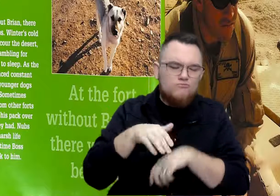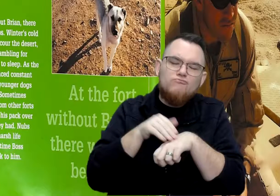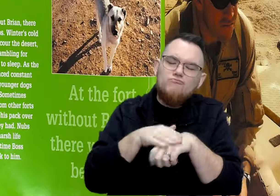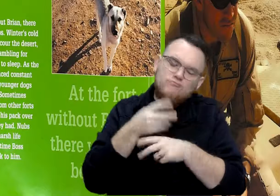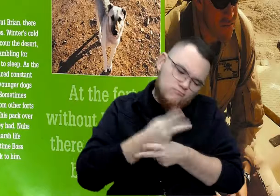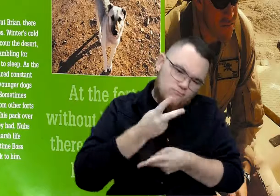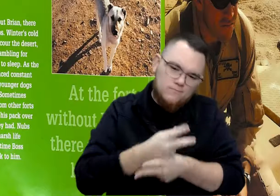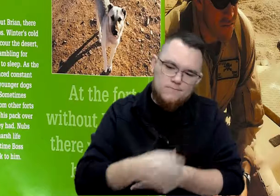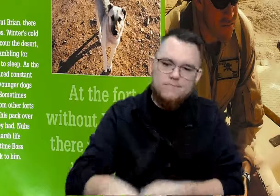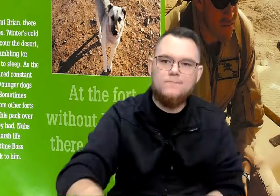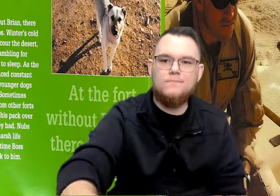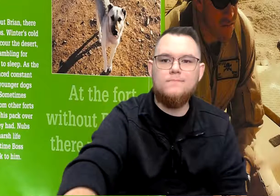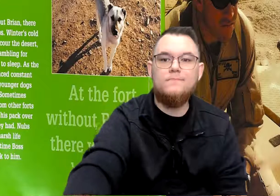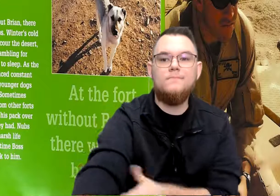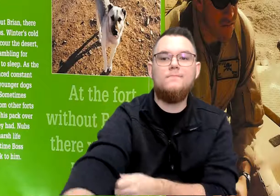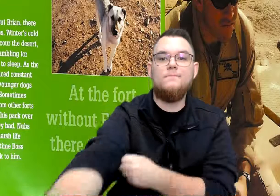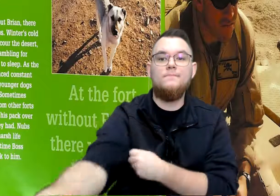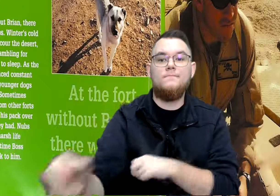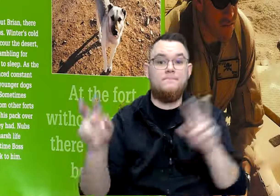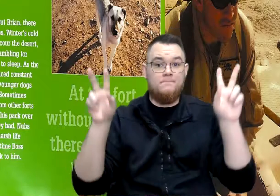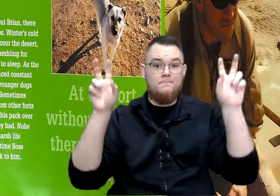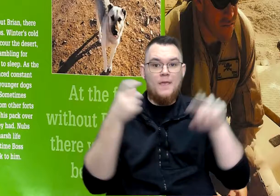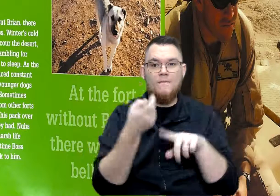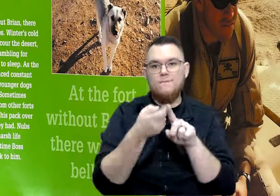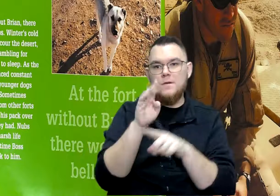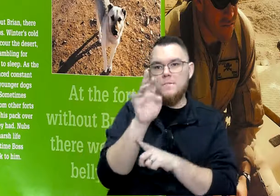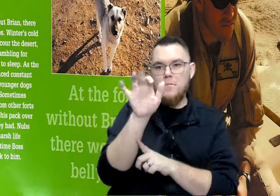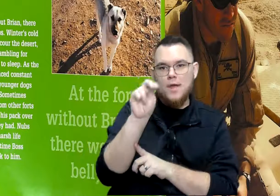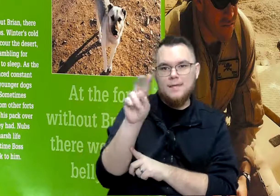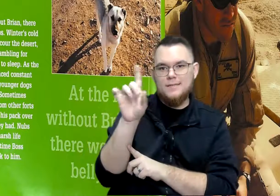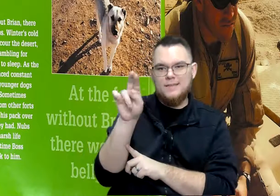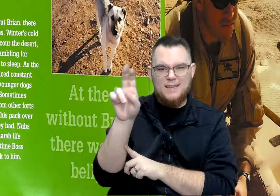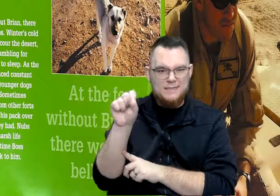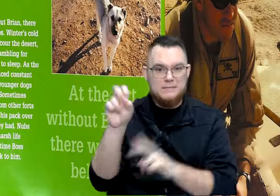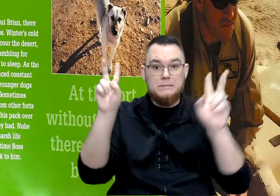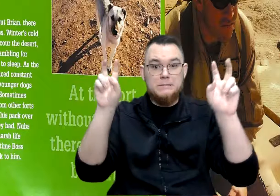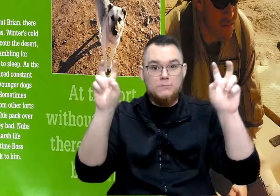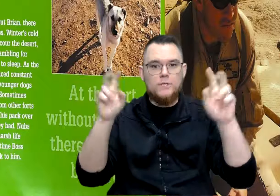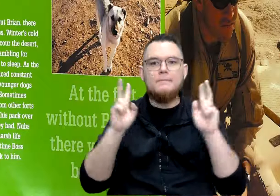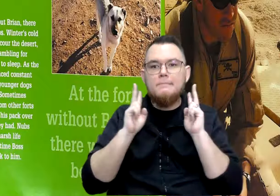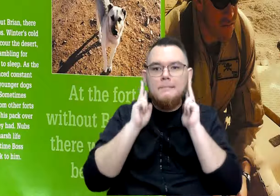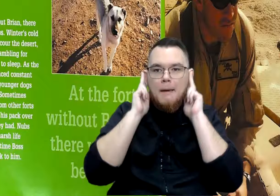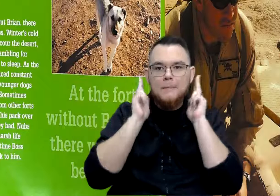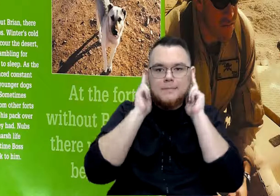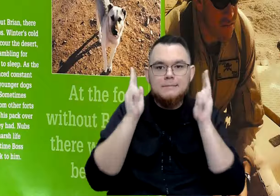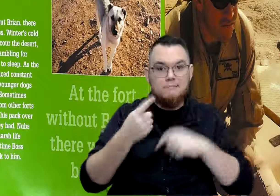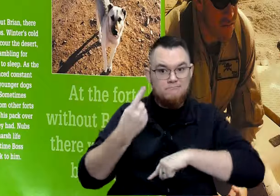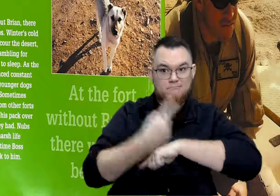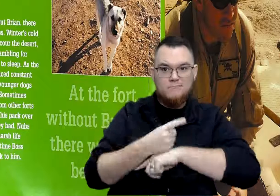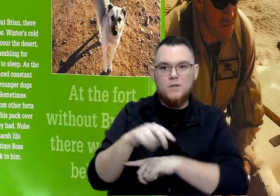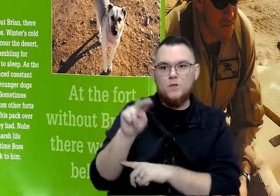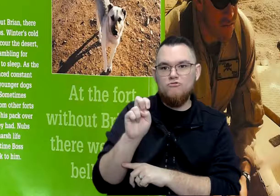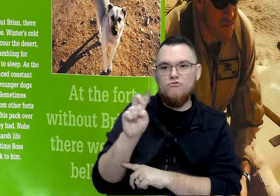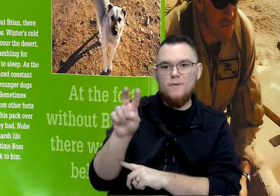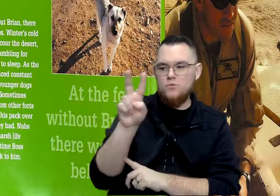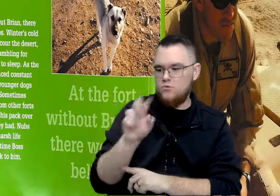From Brian Dennis. Subject: Nubs. Date: November 2007. On our